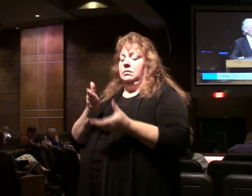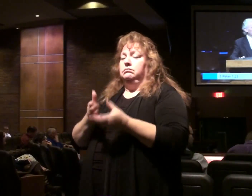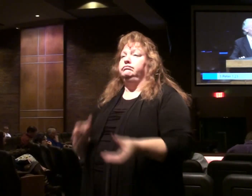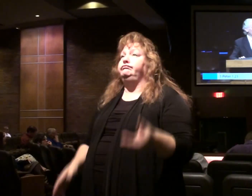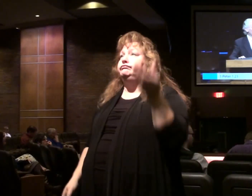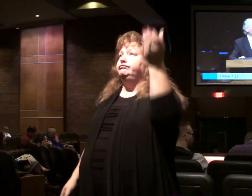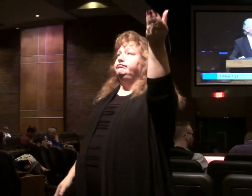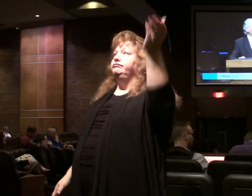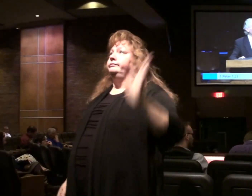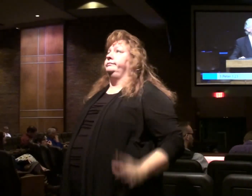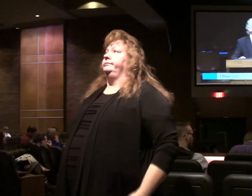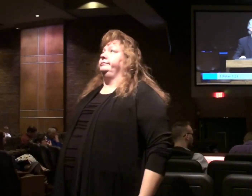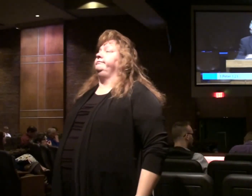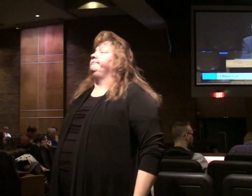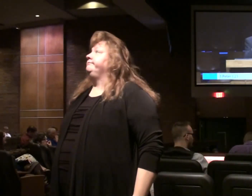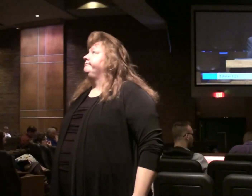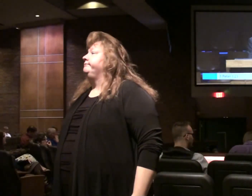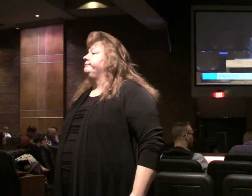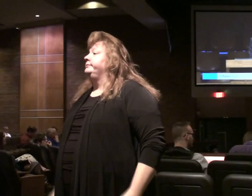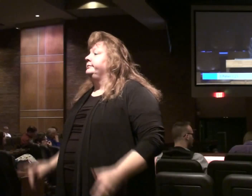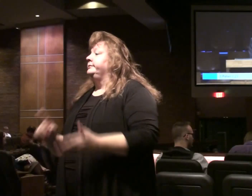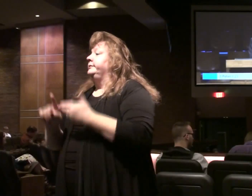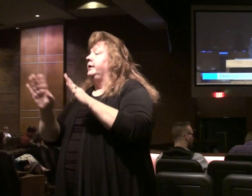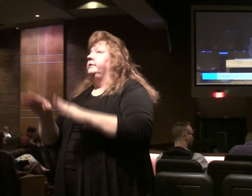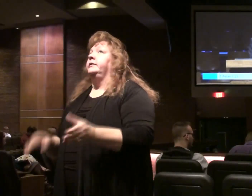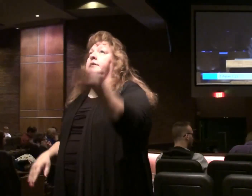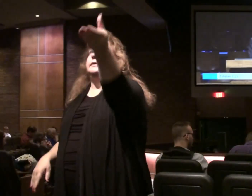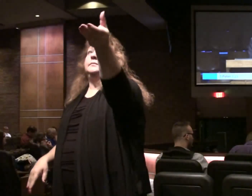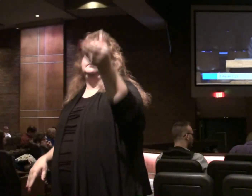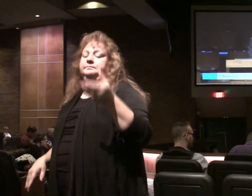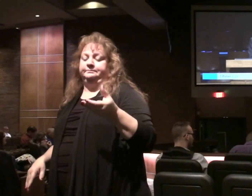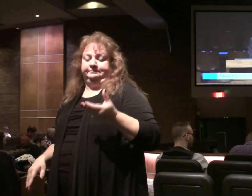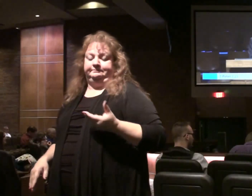shelf, pick it up next week.